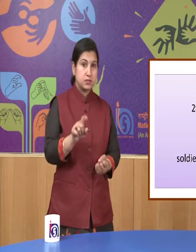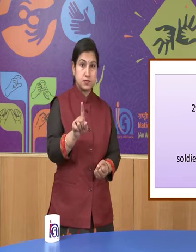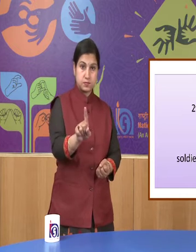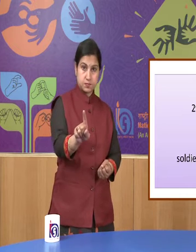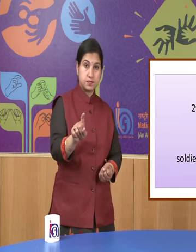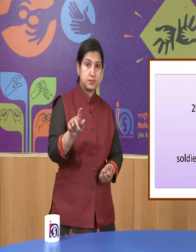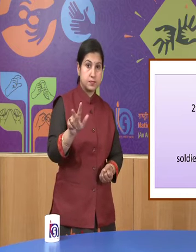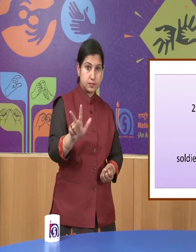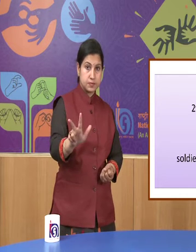1857.